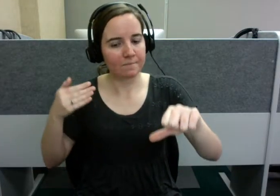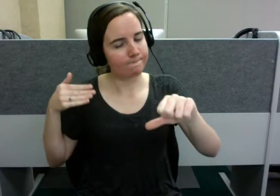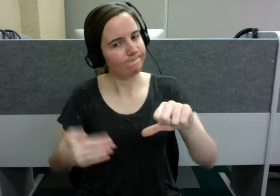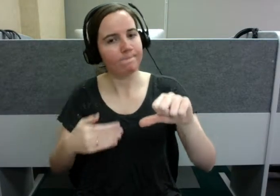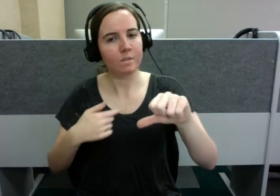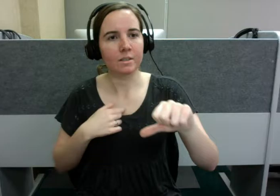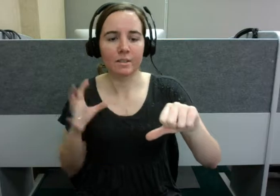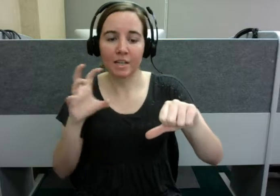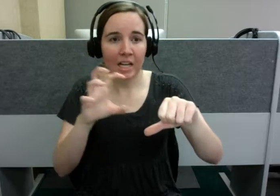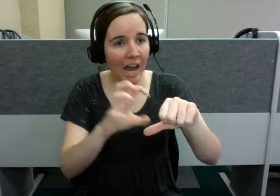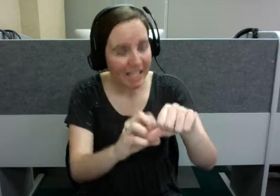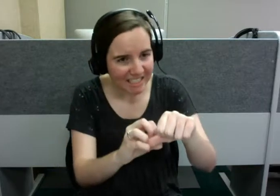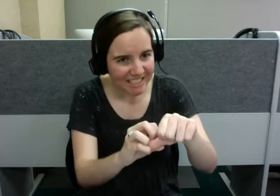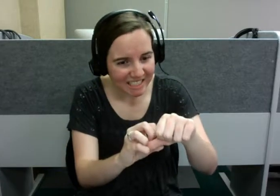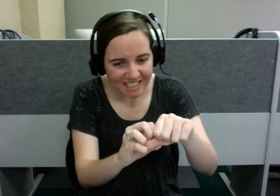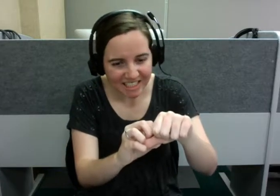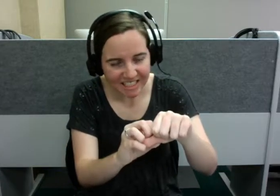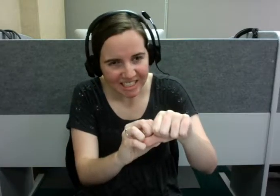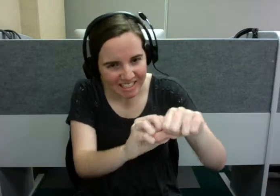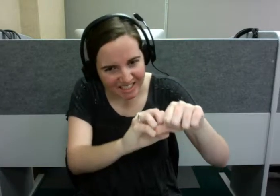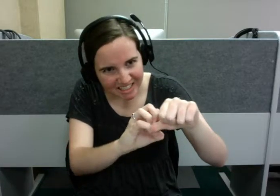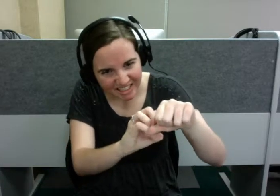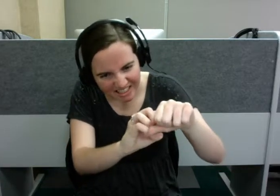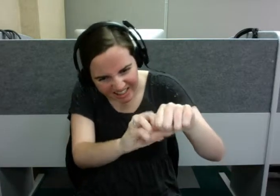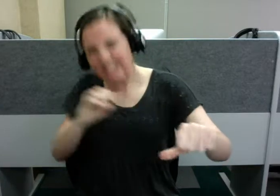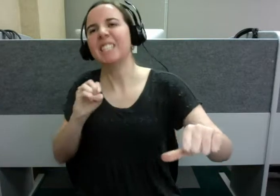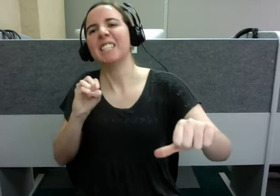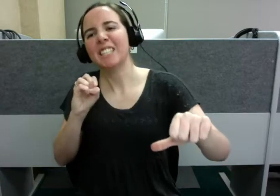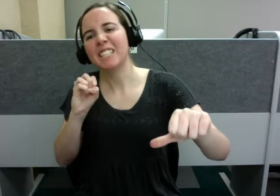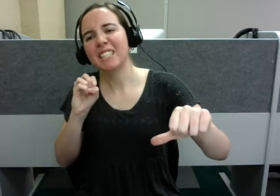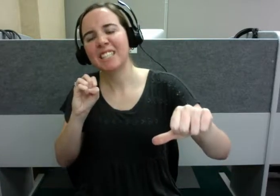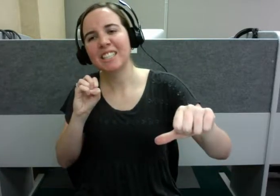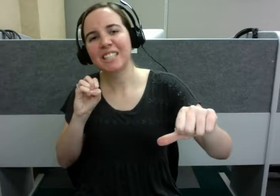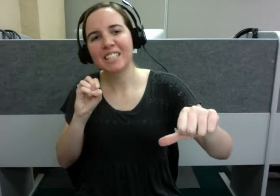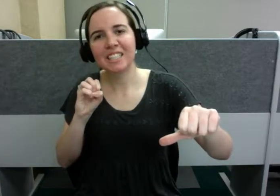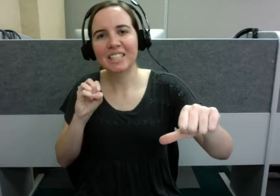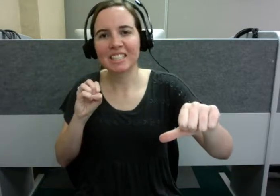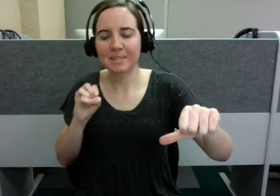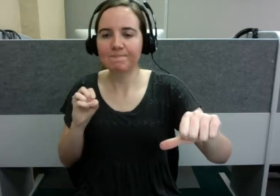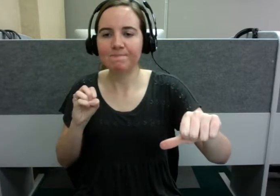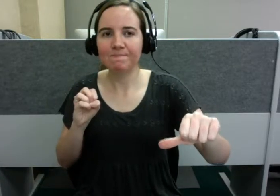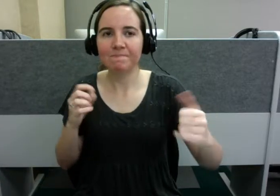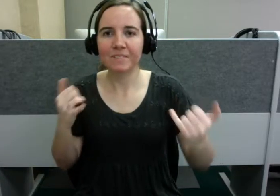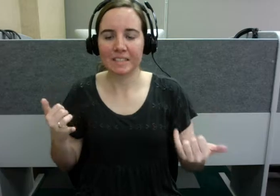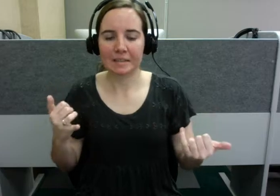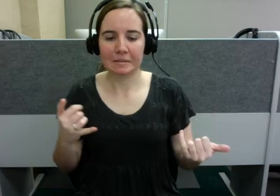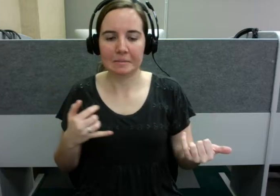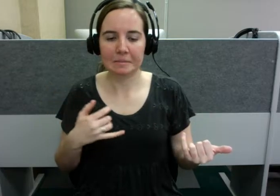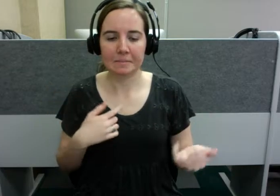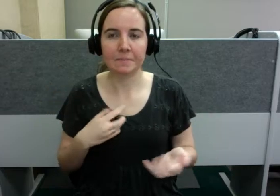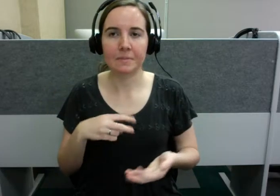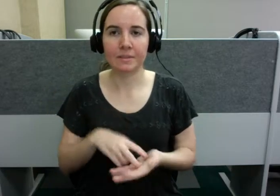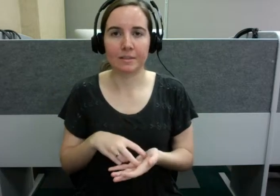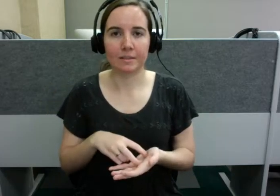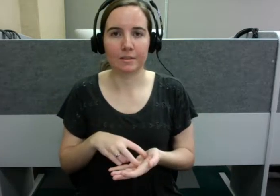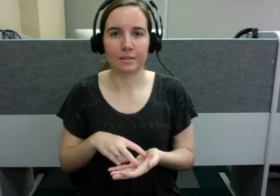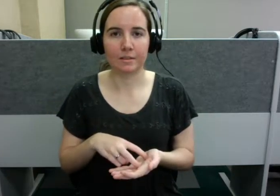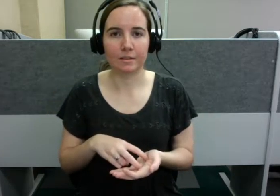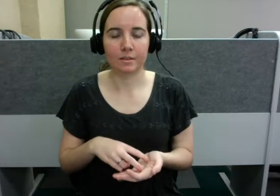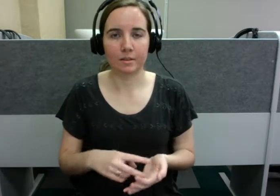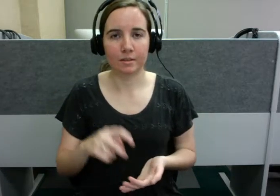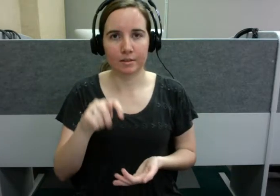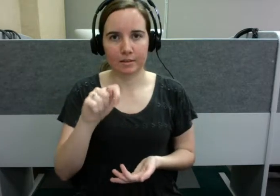in, and I took him like this, and I yanked my head back, and I'm standing there with